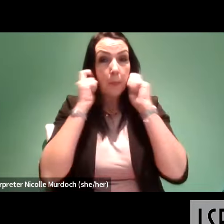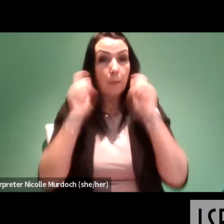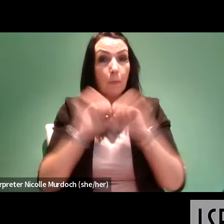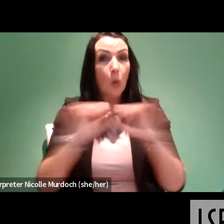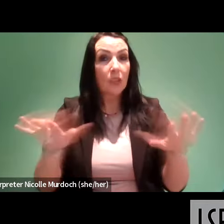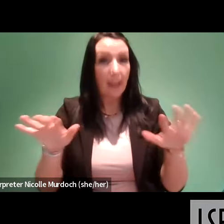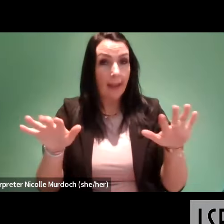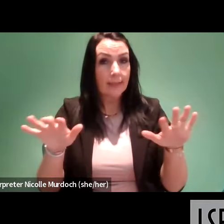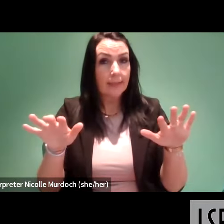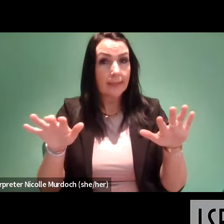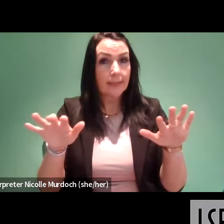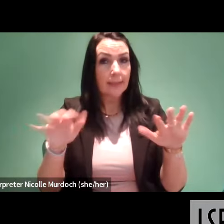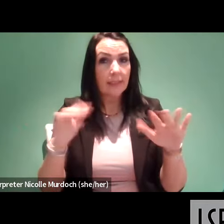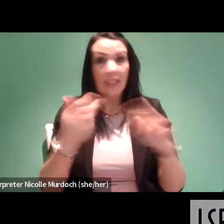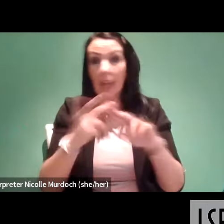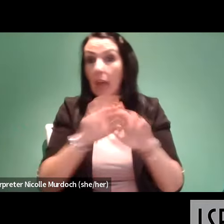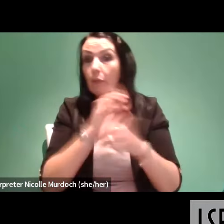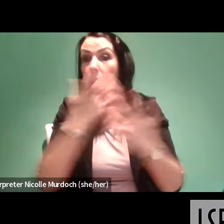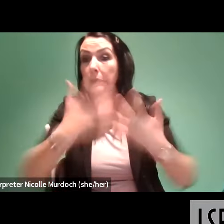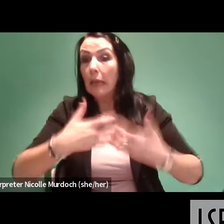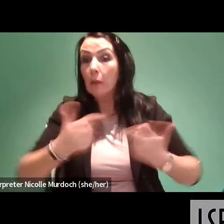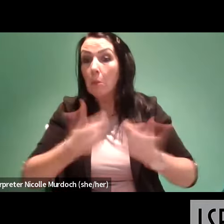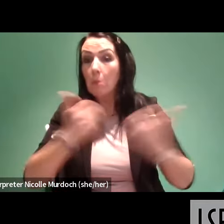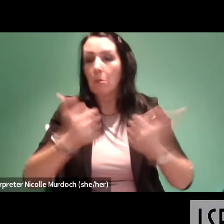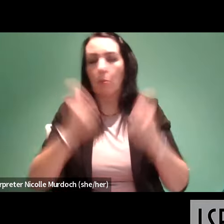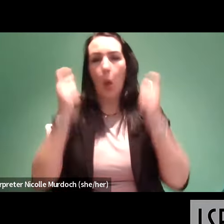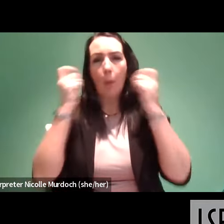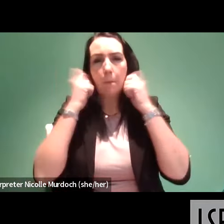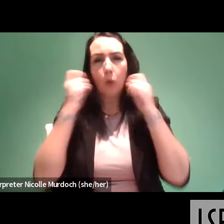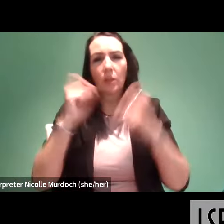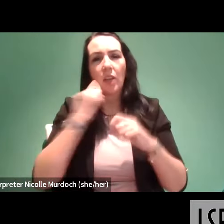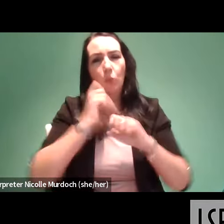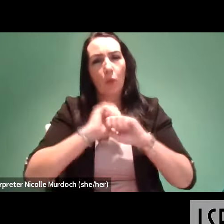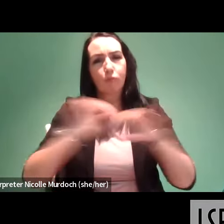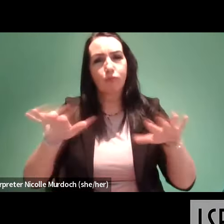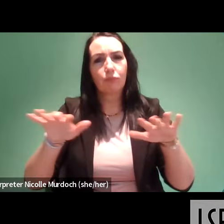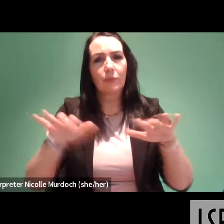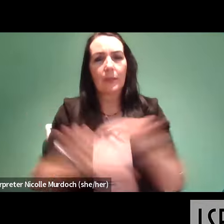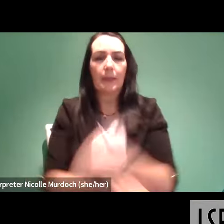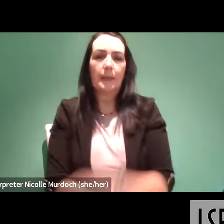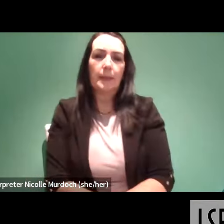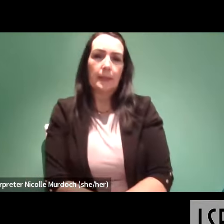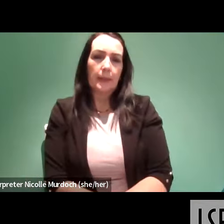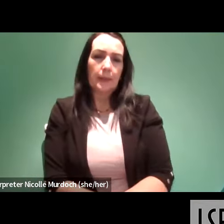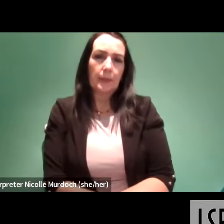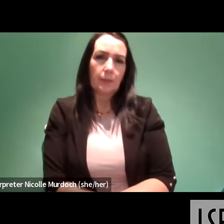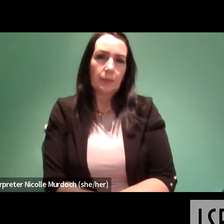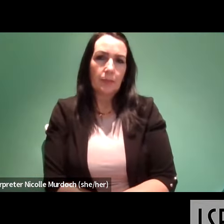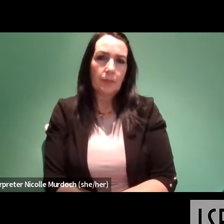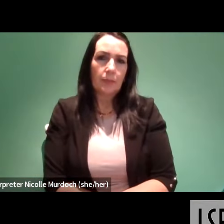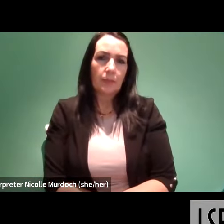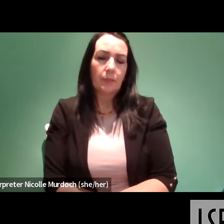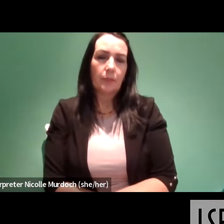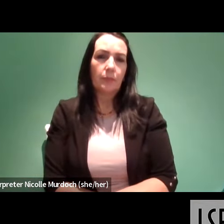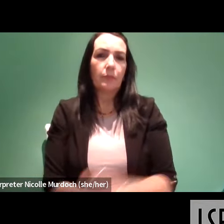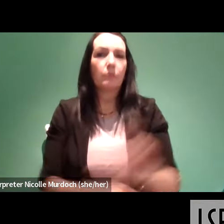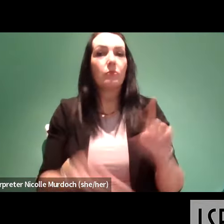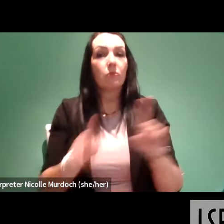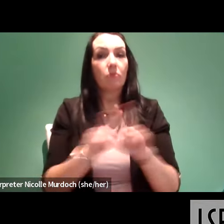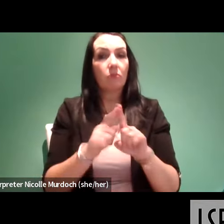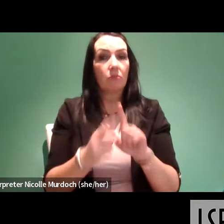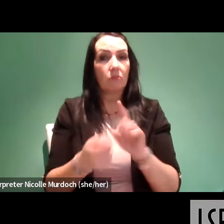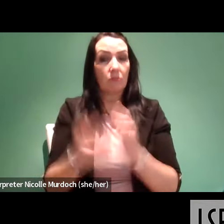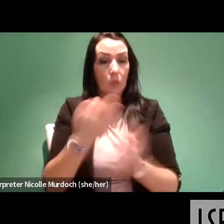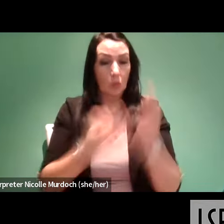subject to no technical difficulties, it says rather ominously. And there will be a chance for you to put Q&A and for